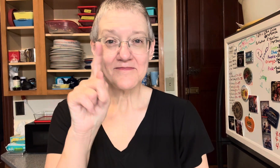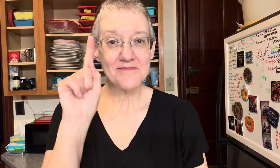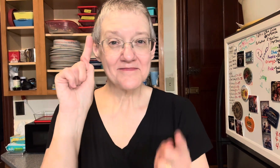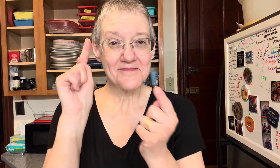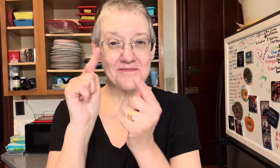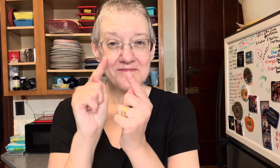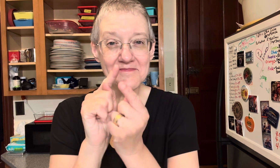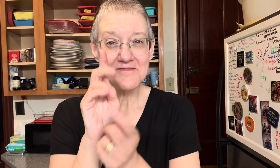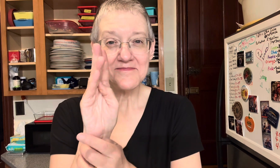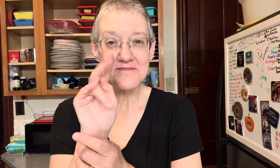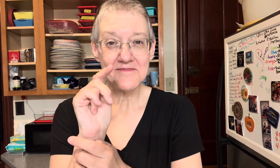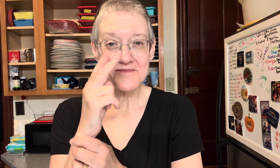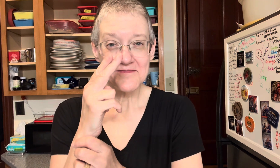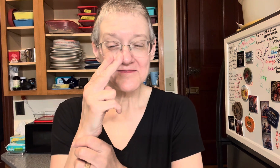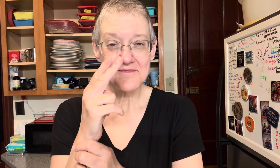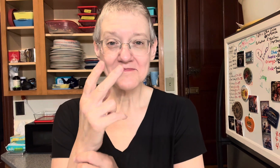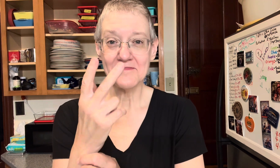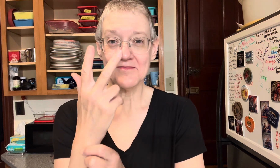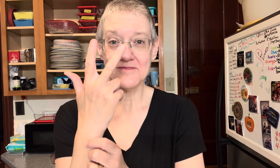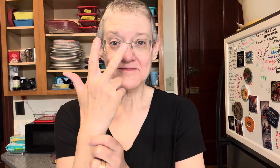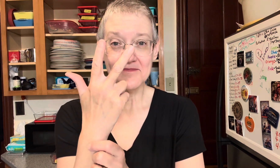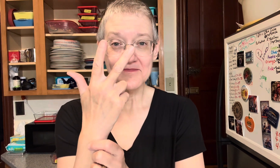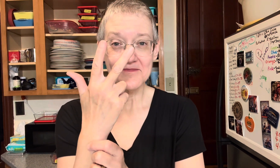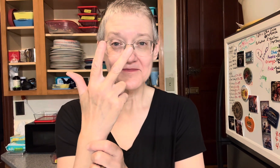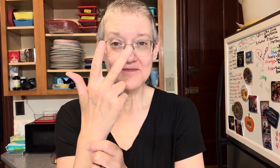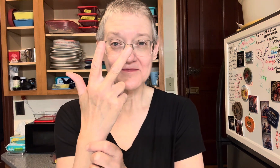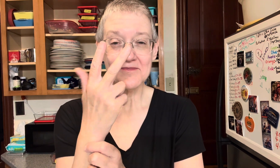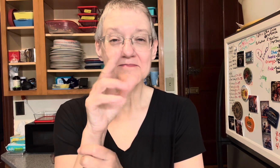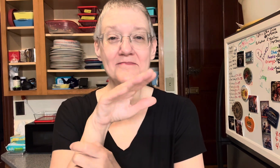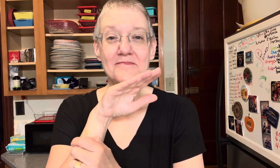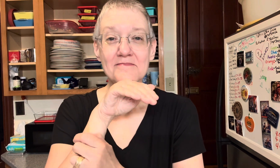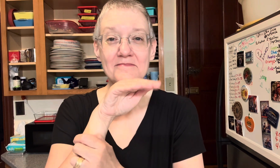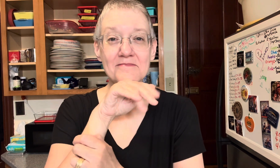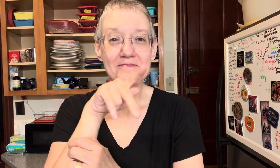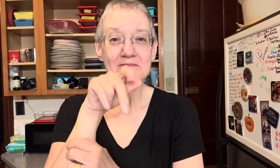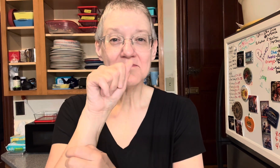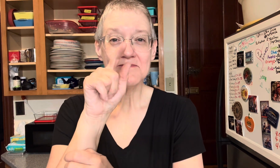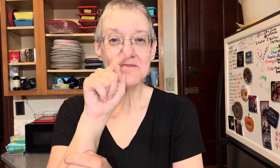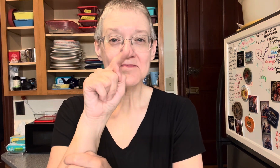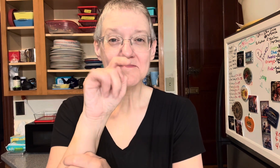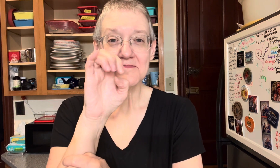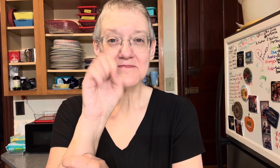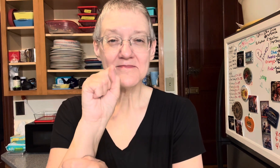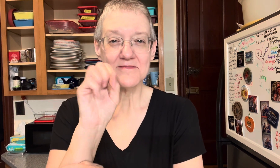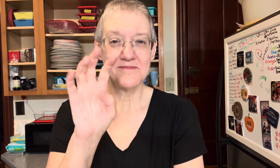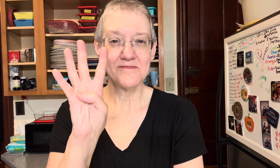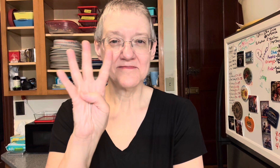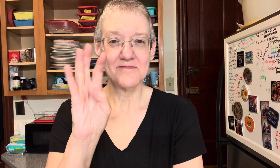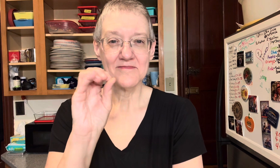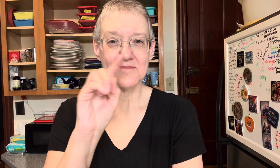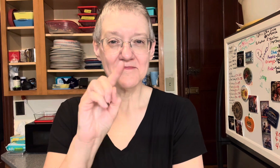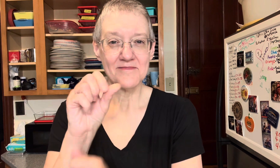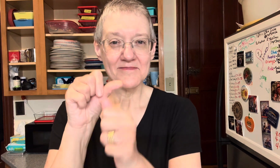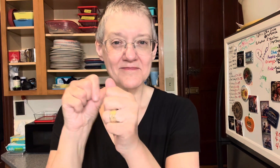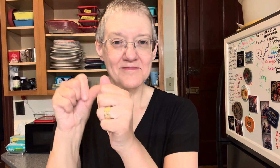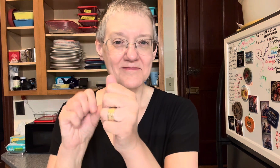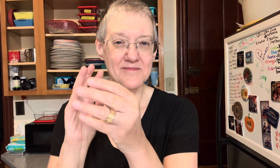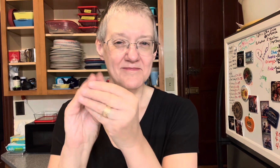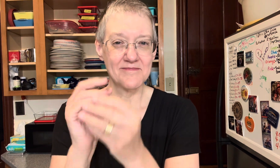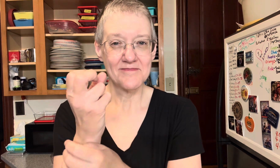Saturday, I'm going to have 1 cup of reduced bone broth and 3 pork patties, 4 ounces each. So that's